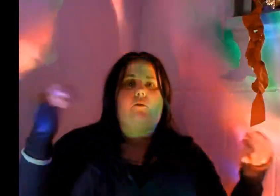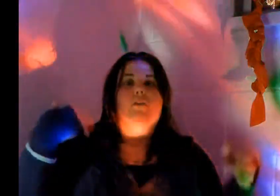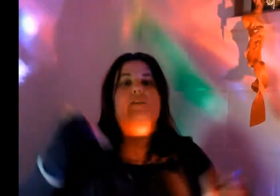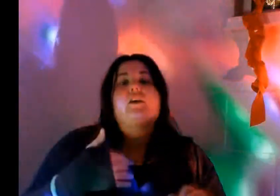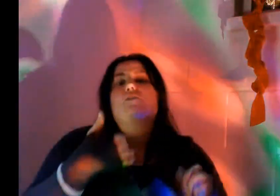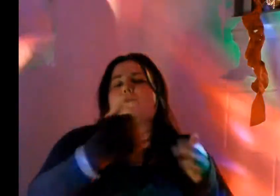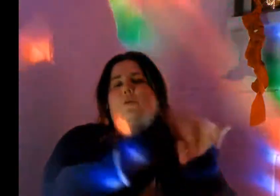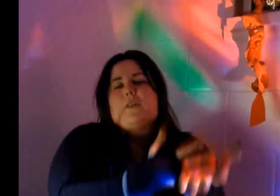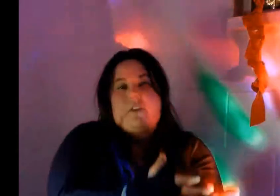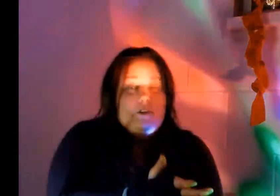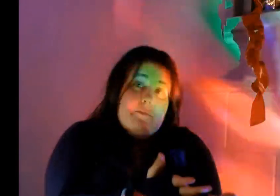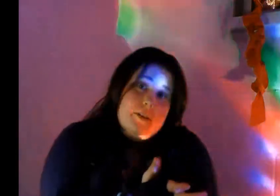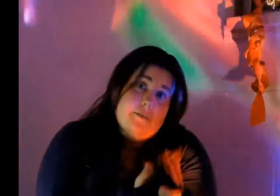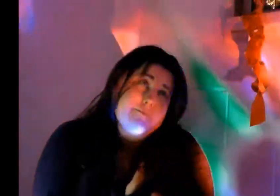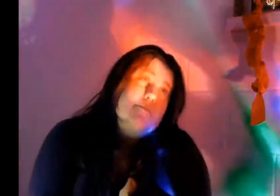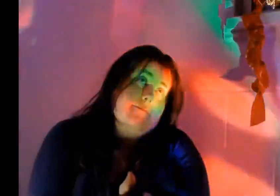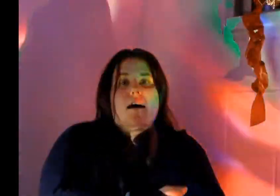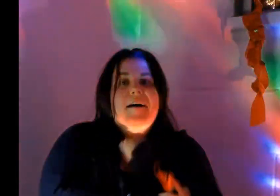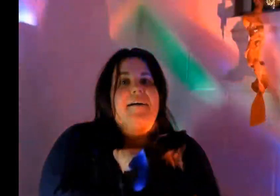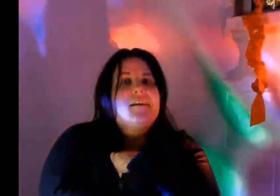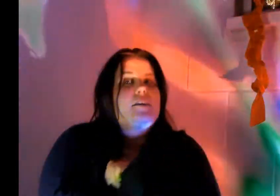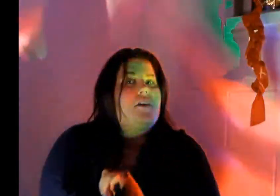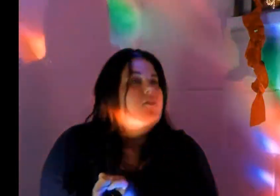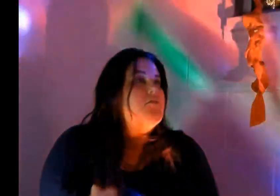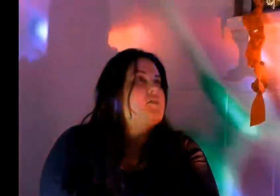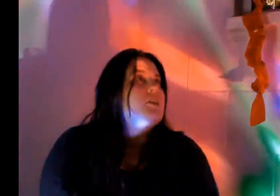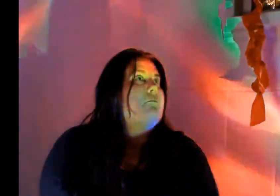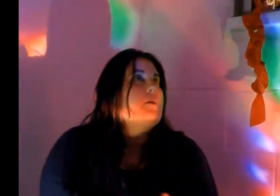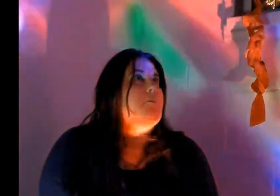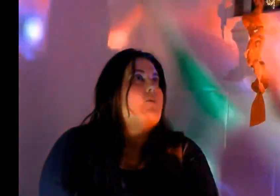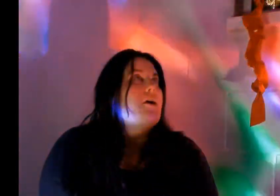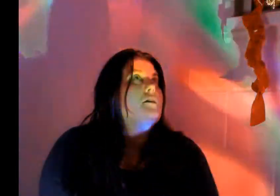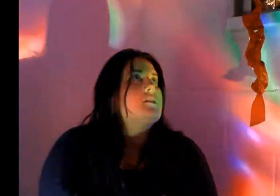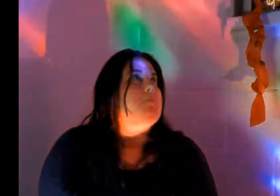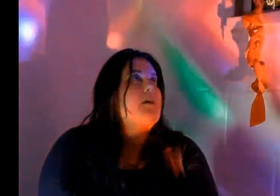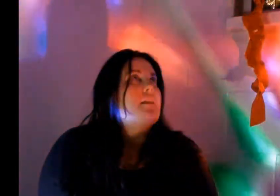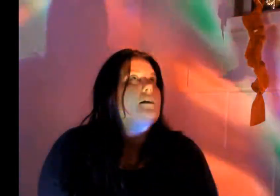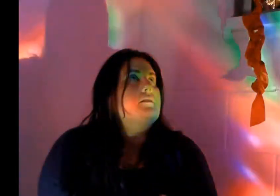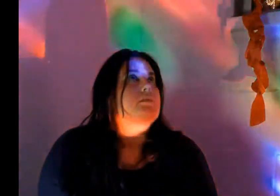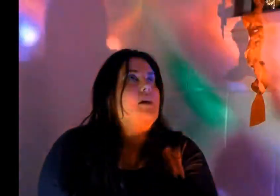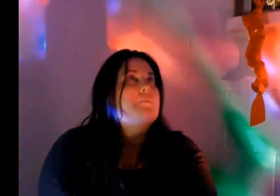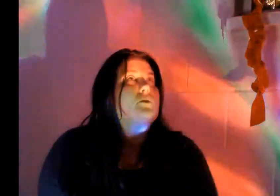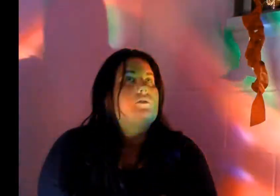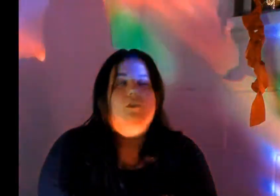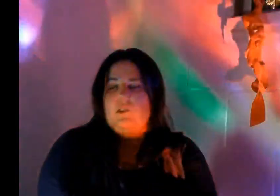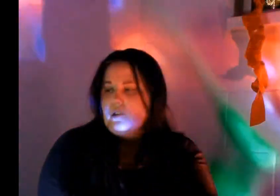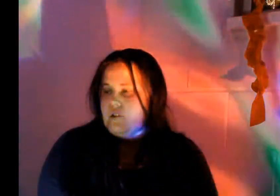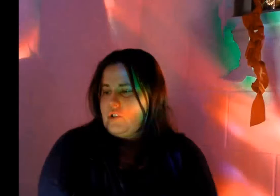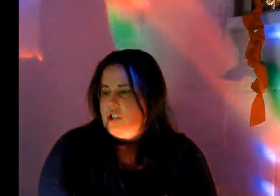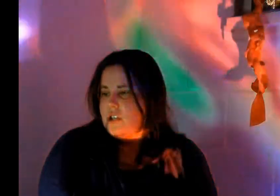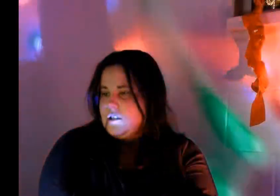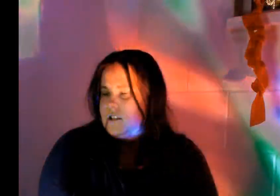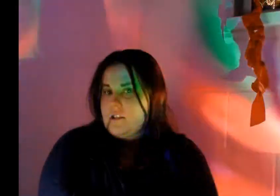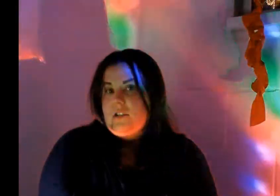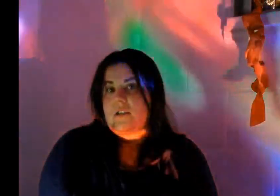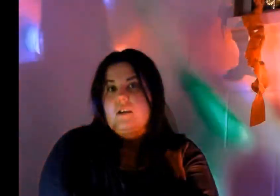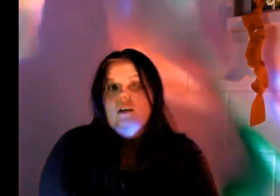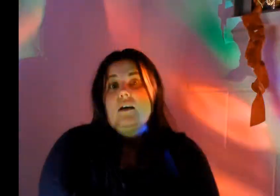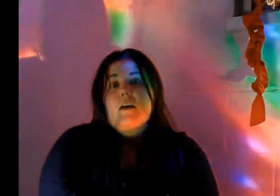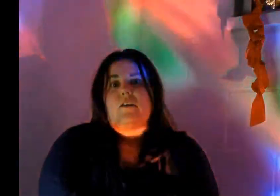equivalent of aromatherapy. I can often get memorized by lights and optical illusions. One